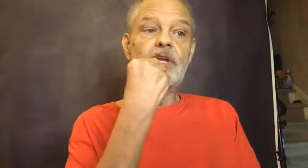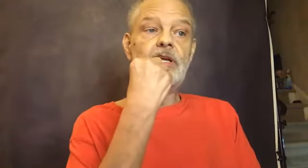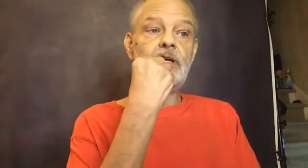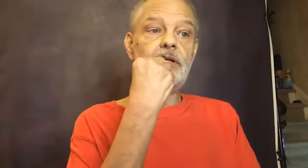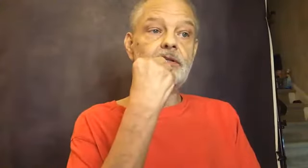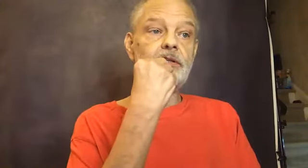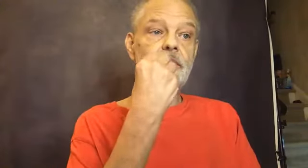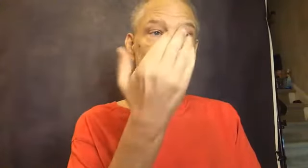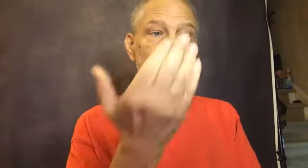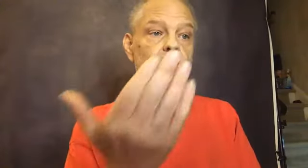eat,